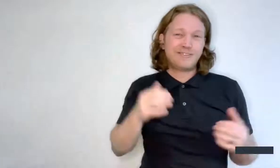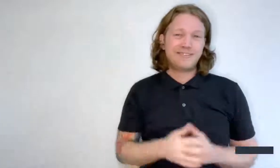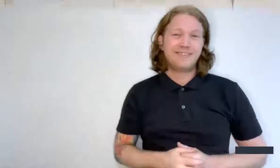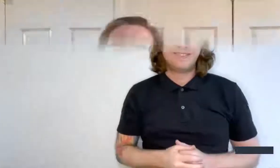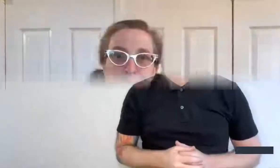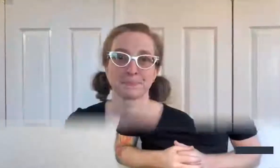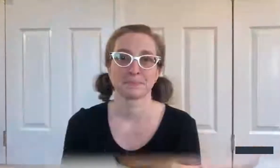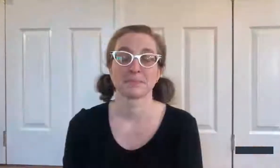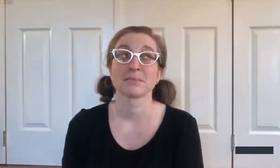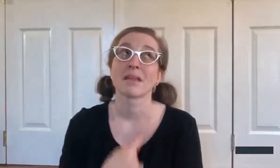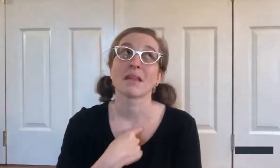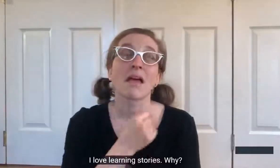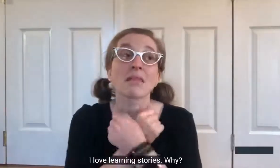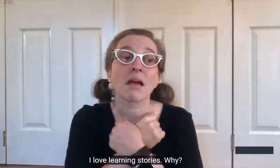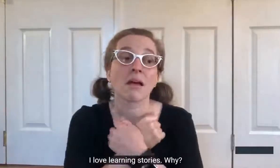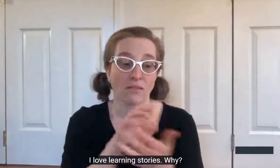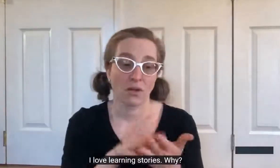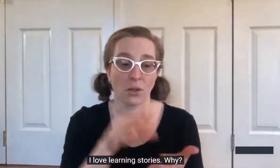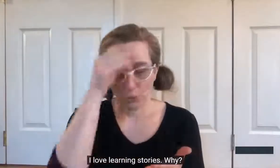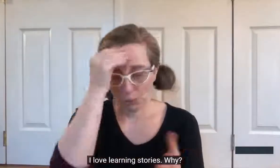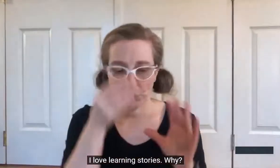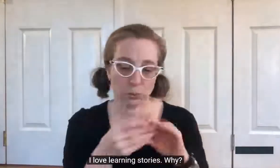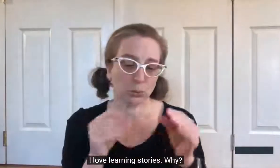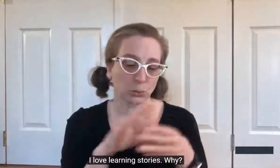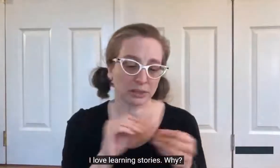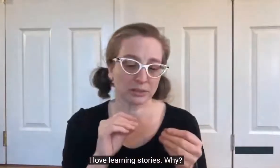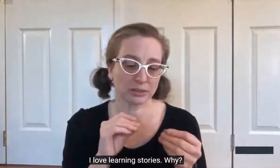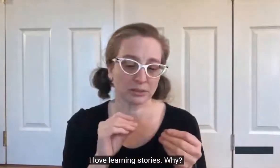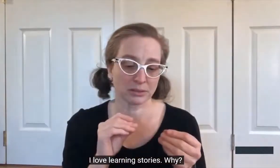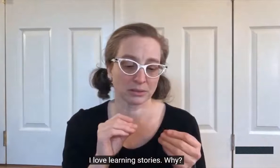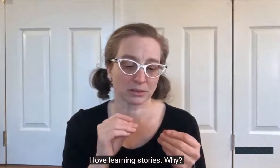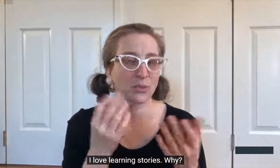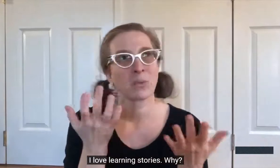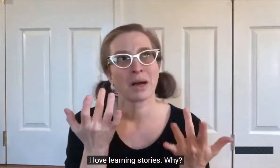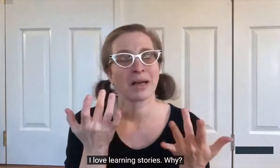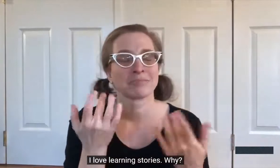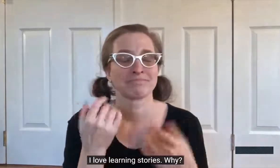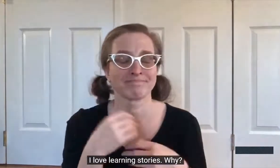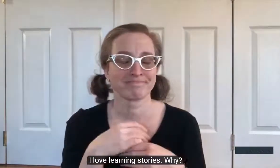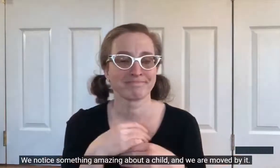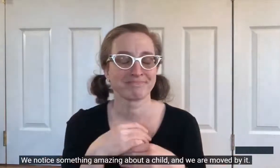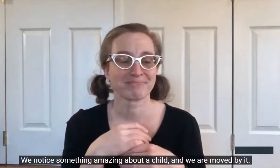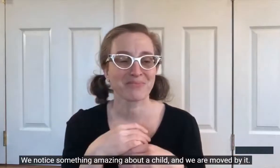fill the student with the knowledge I have, we co-learn. I love learning